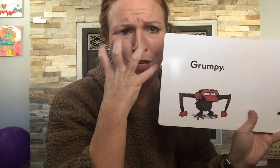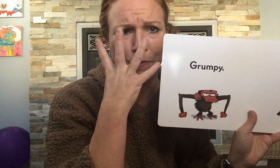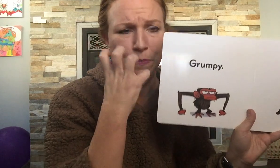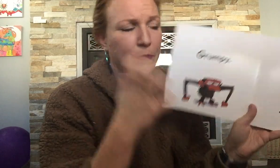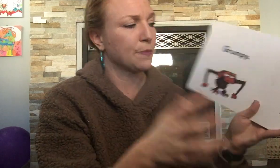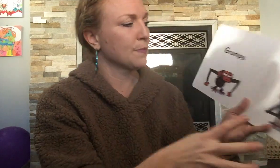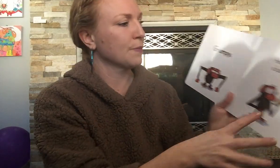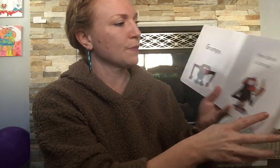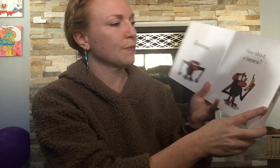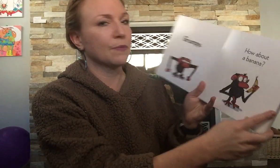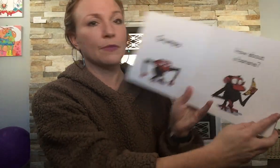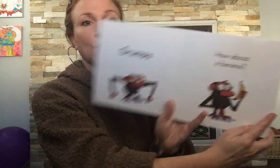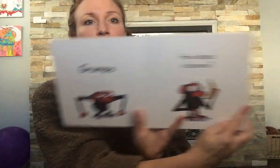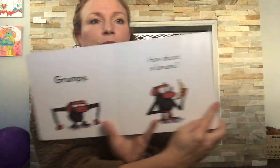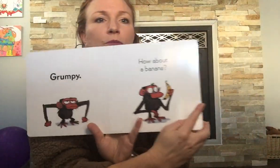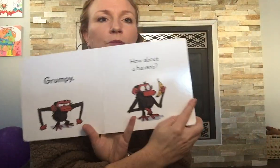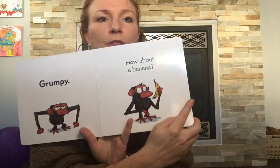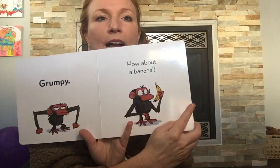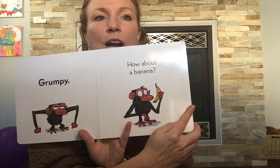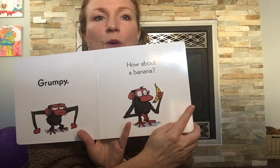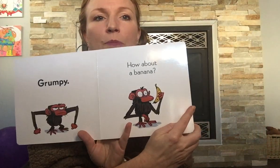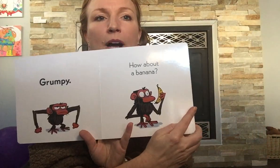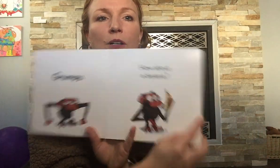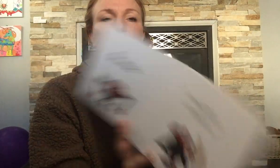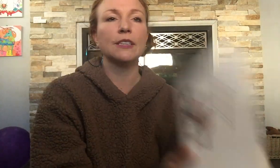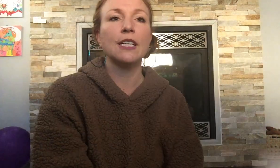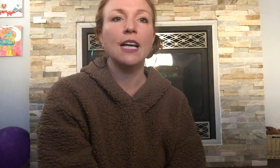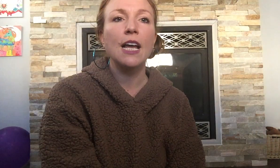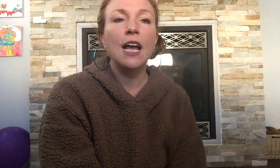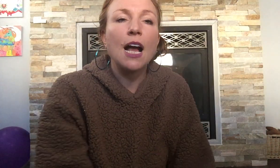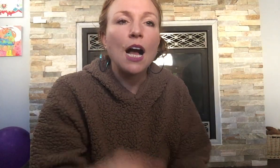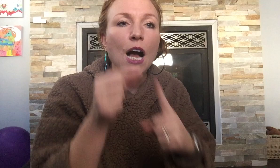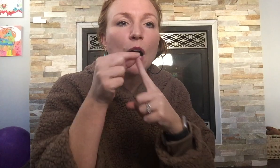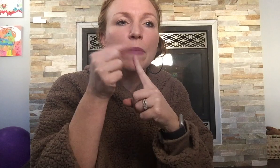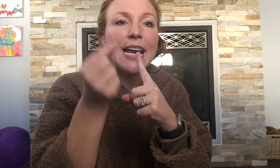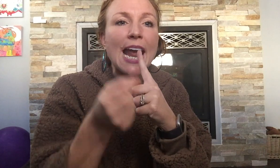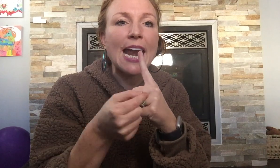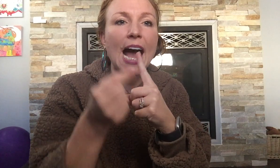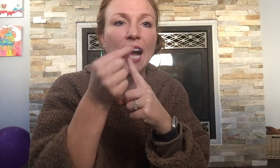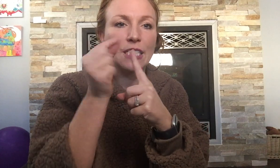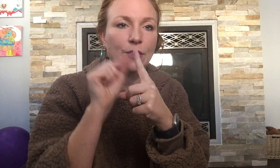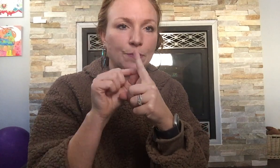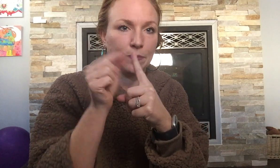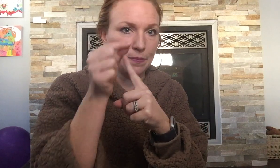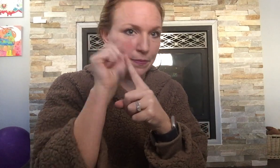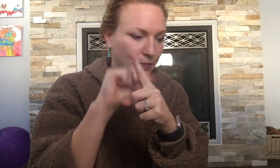Grumpy. Oh, how about a banana?